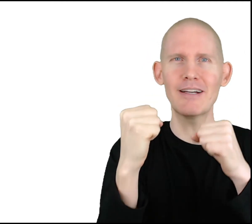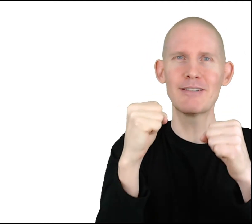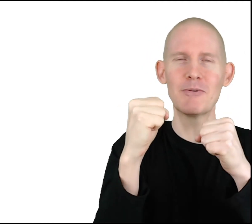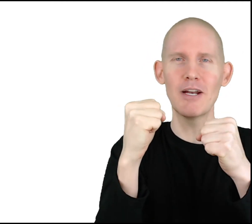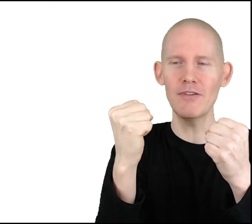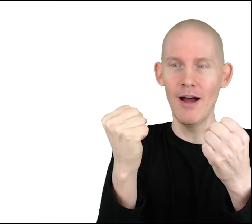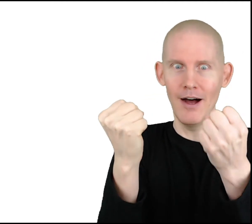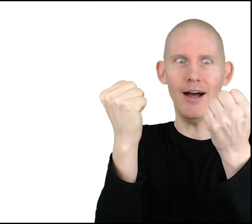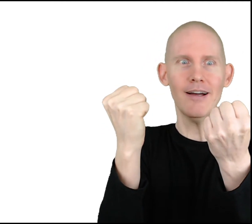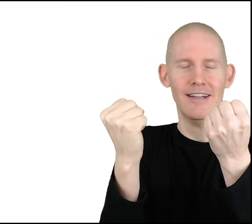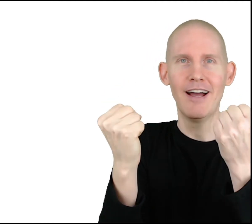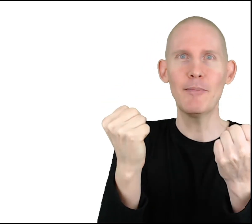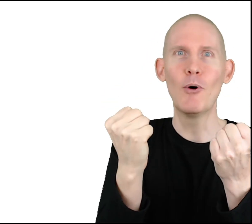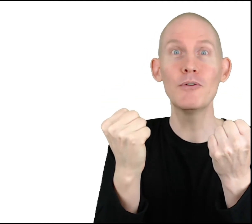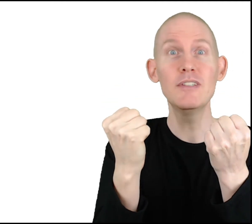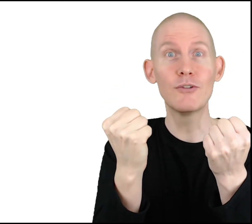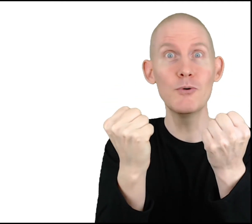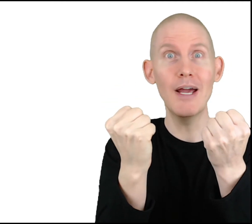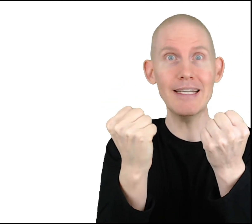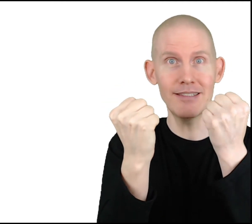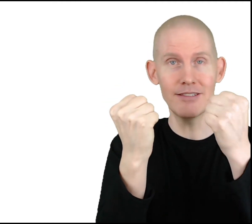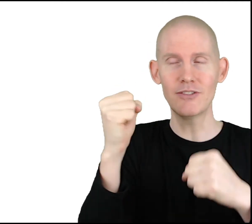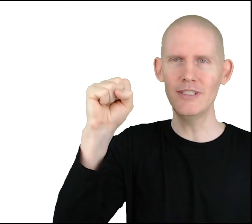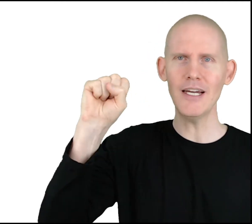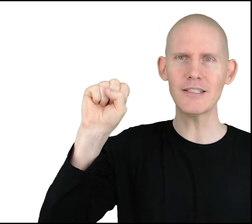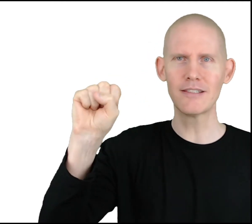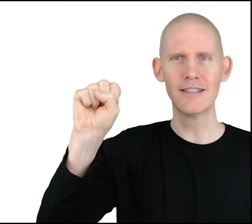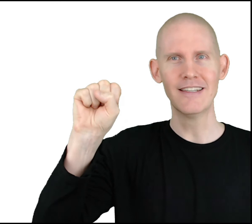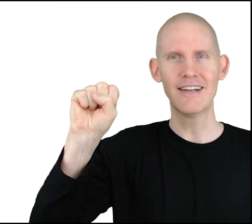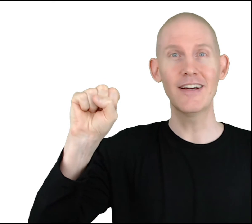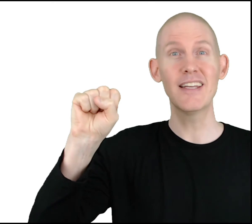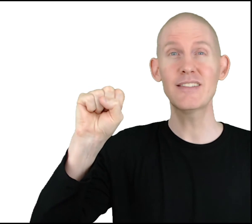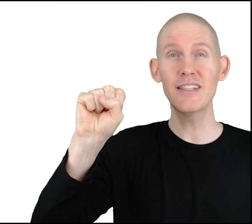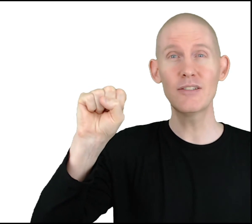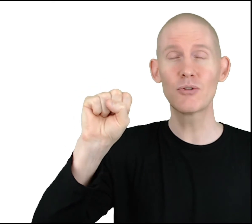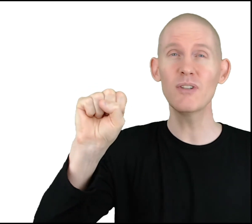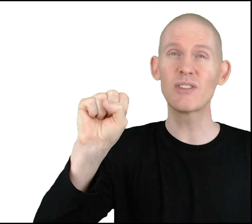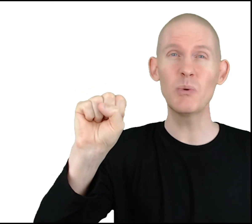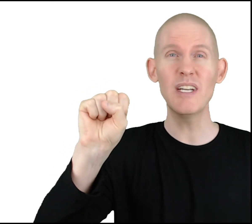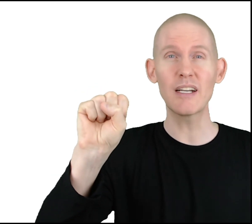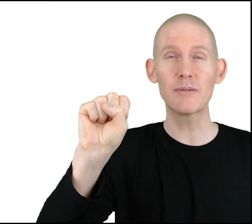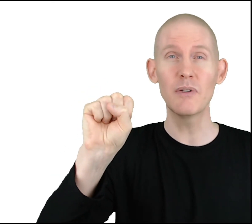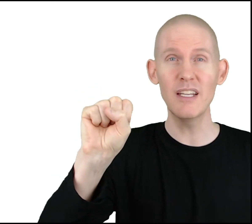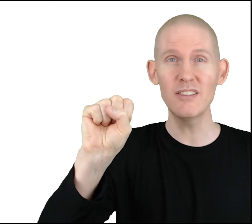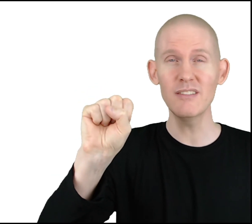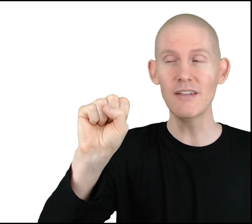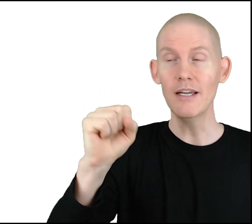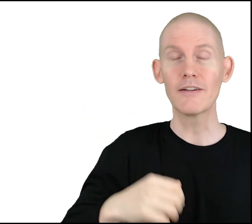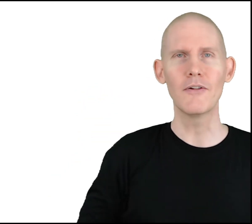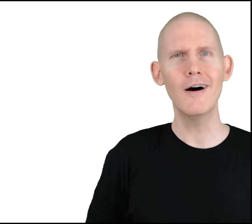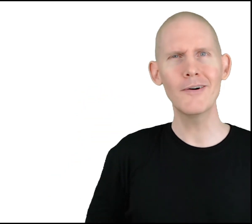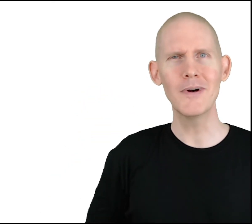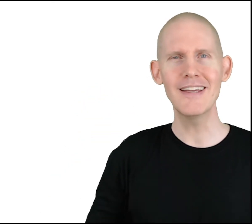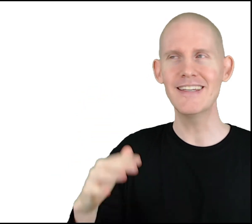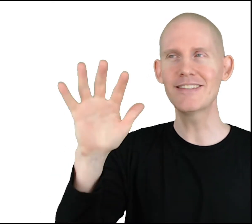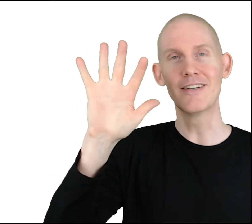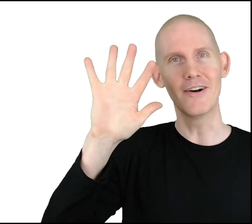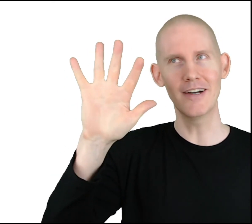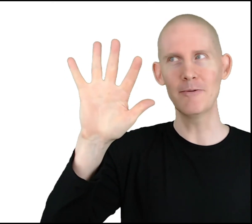or whatever. I'm holding 2 S's, yes, right? That's a nice, short, sweet explanation. The long way is, all right,